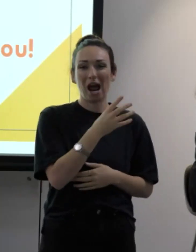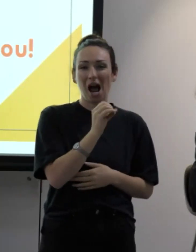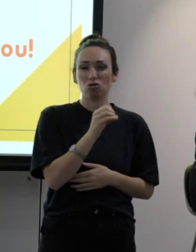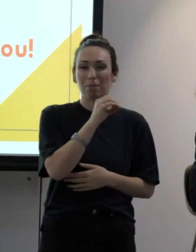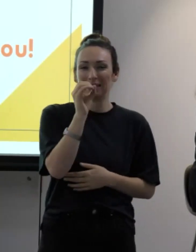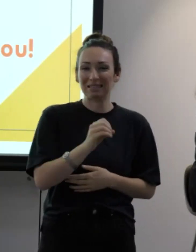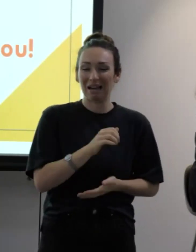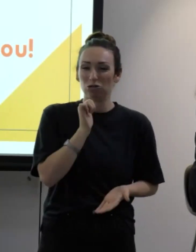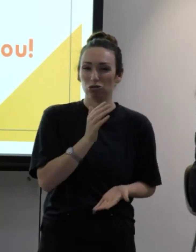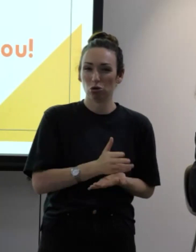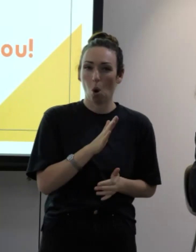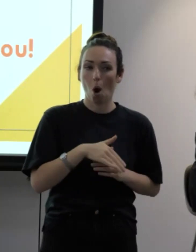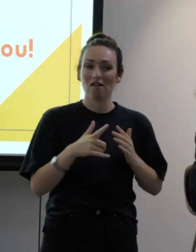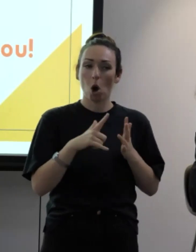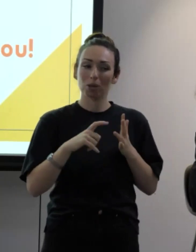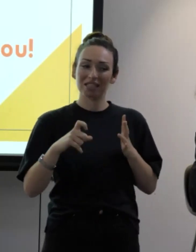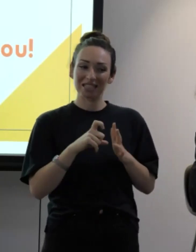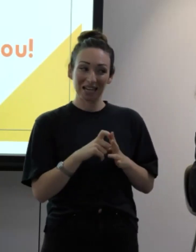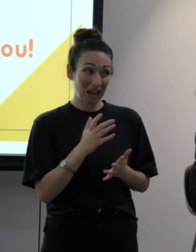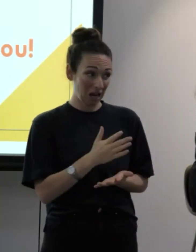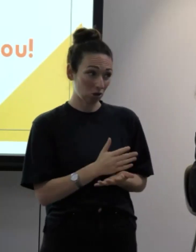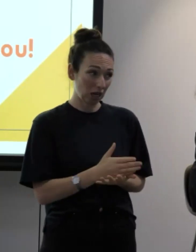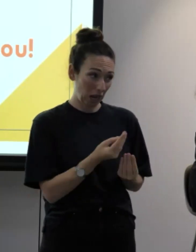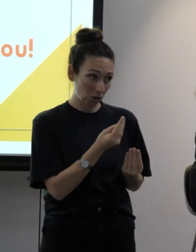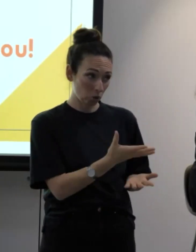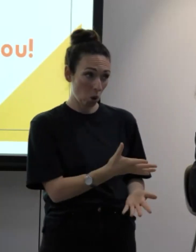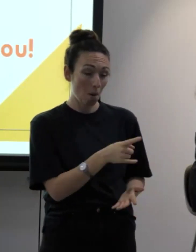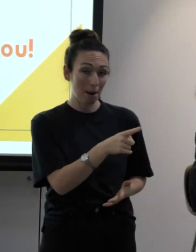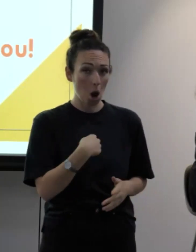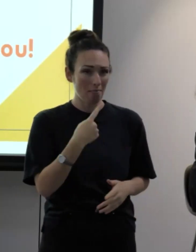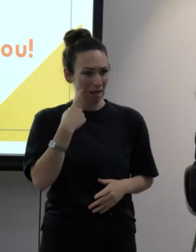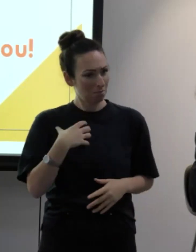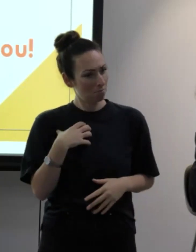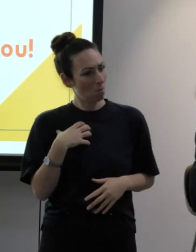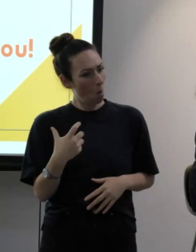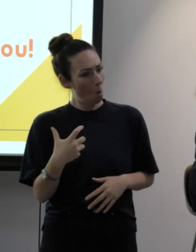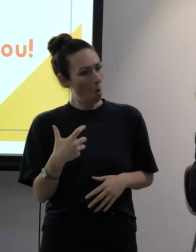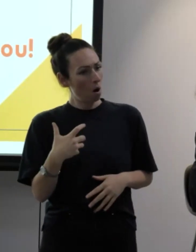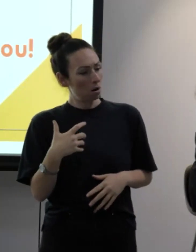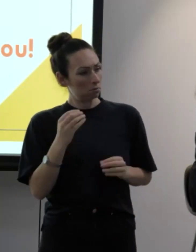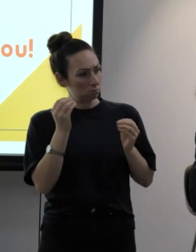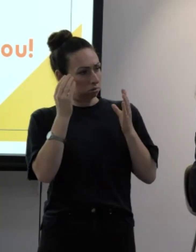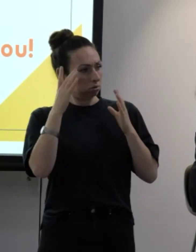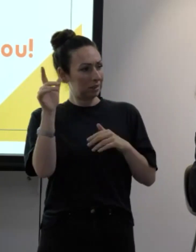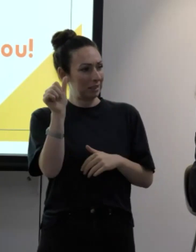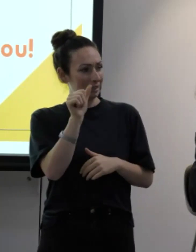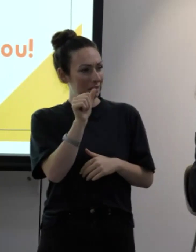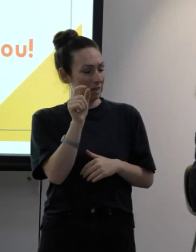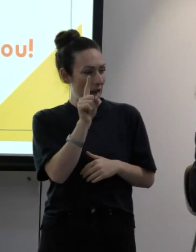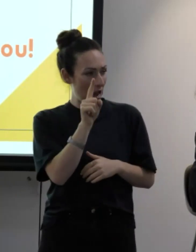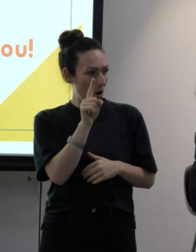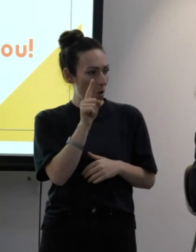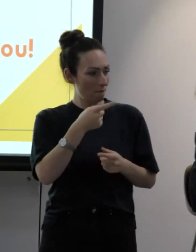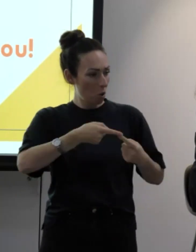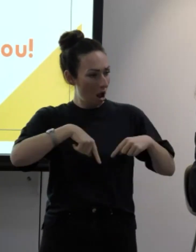OCD, actually, but I think we have more power as researchers in the conclusions we